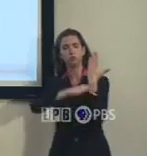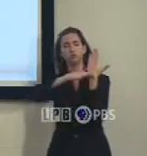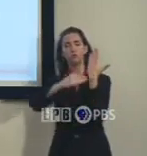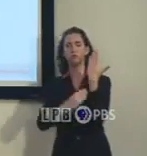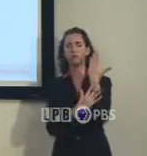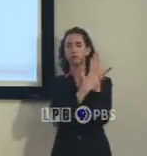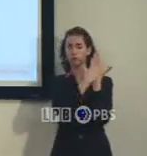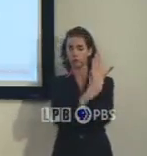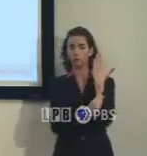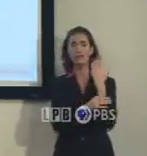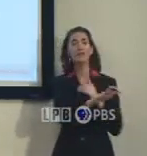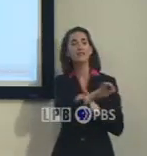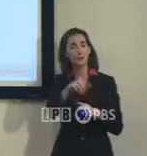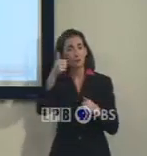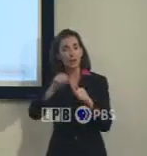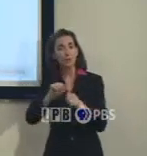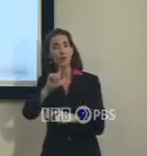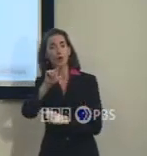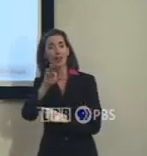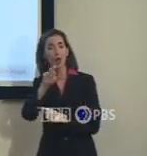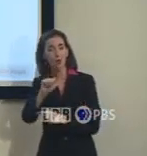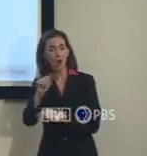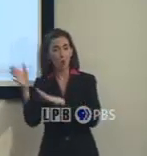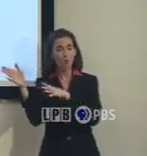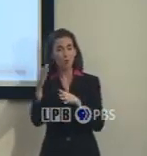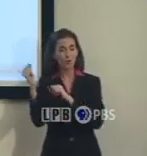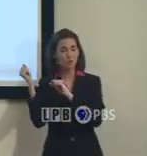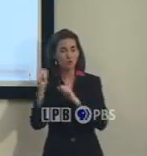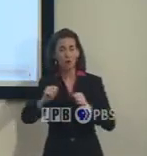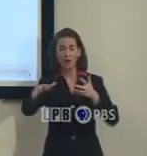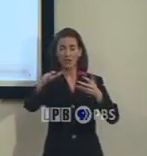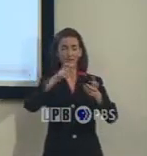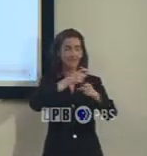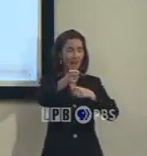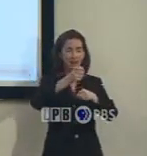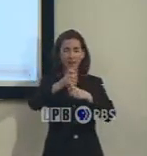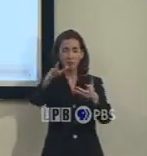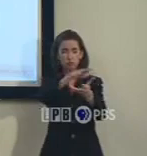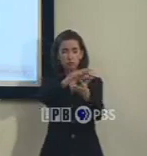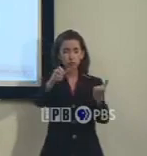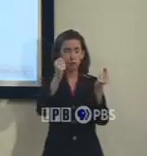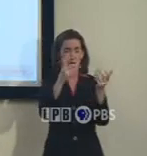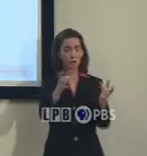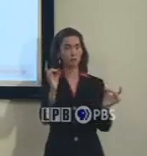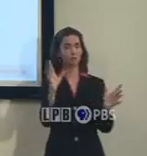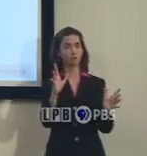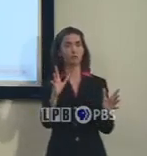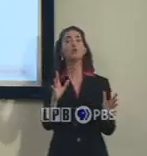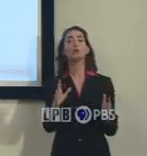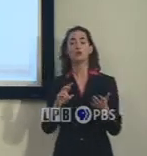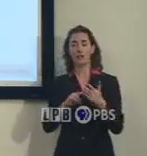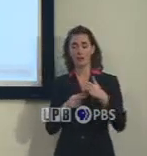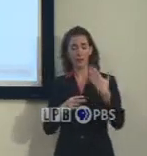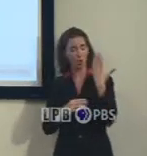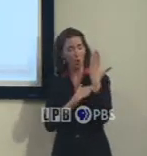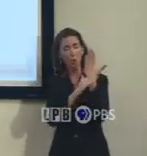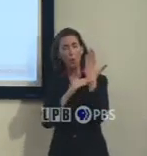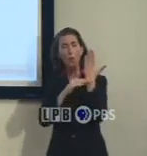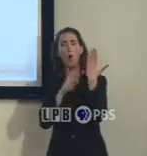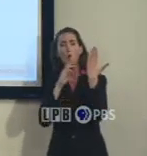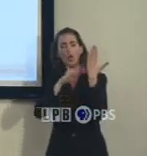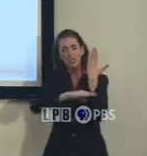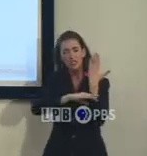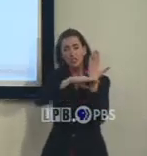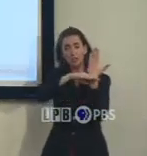winds we saw with Laura can do an amazing amount of damage. And as the governor mentioned, these will be going well inland. They won't be happening just at the coastline